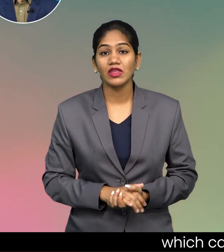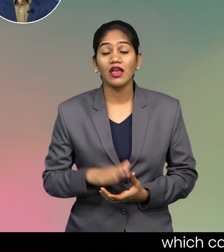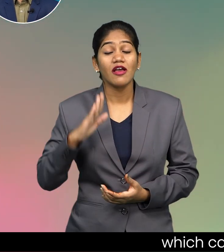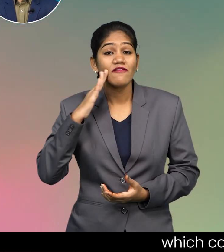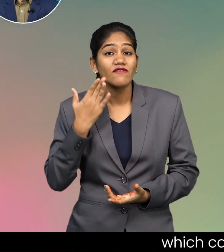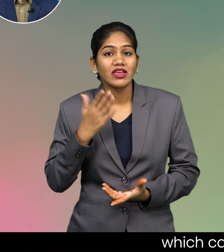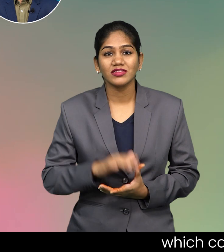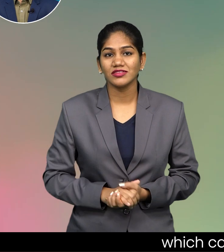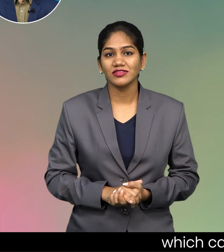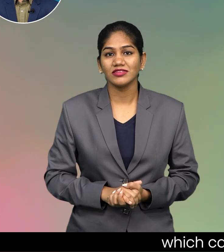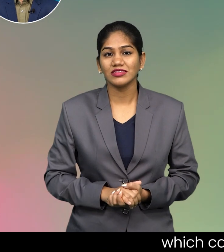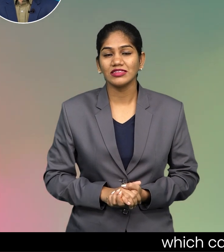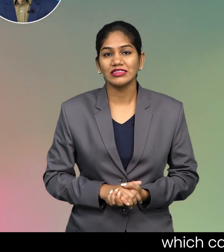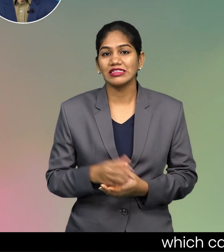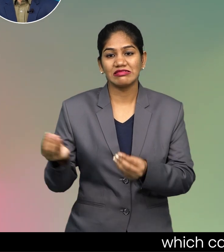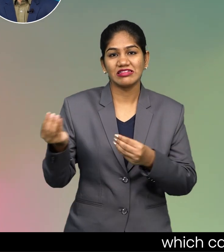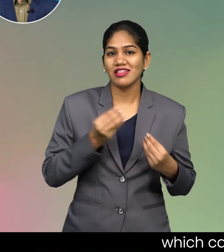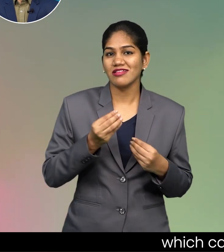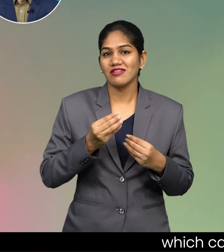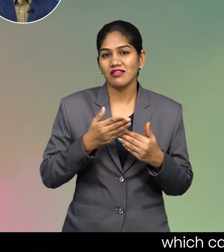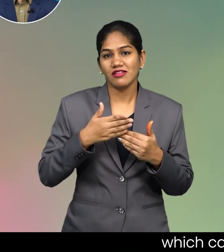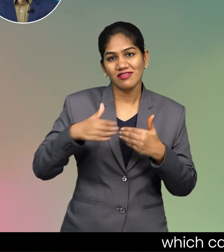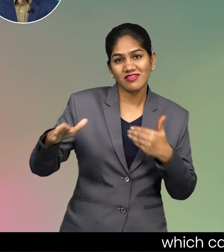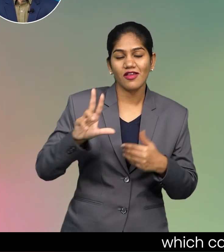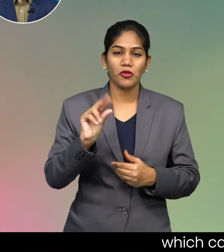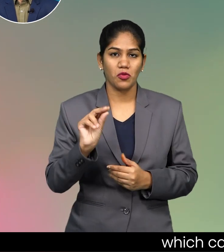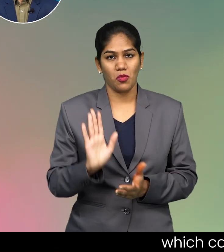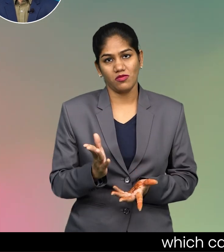which cannot be taken away,